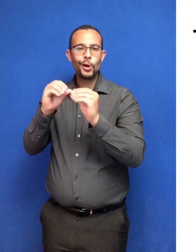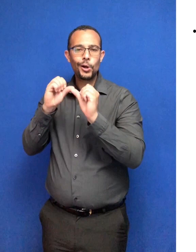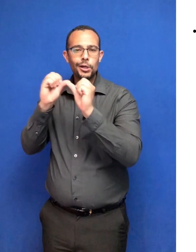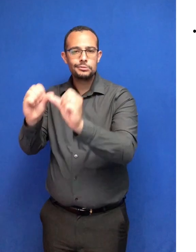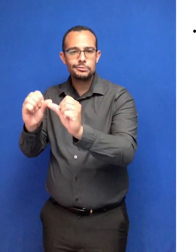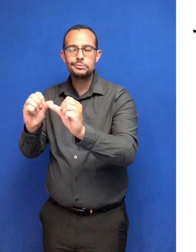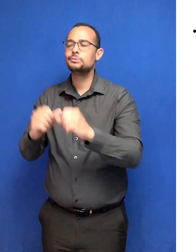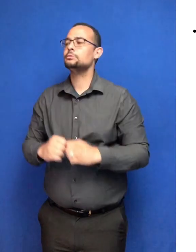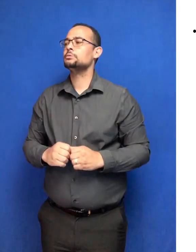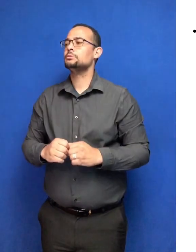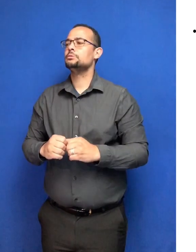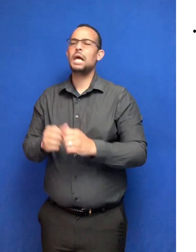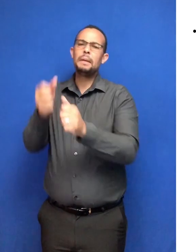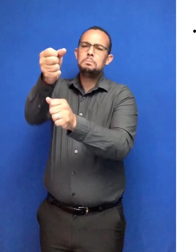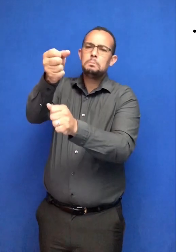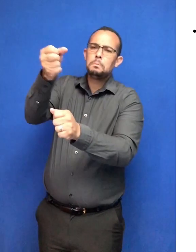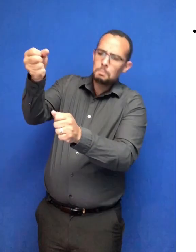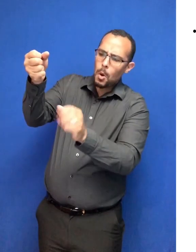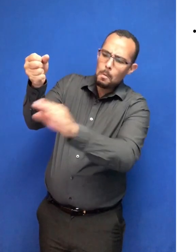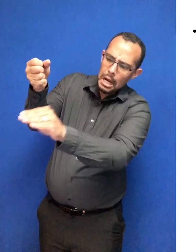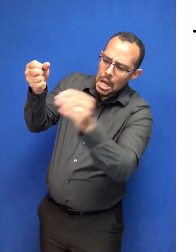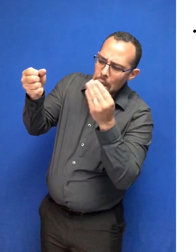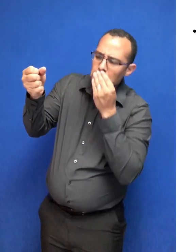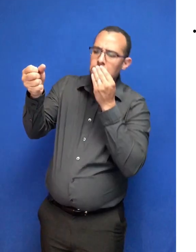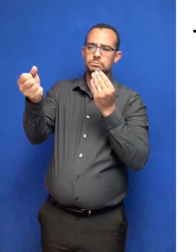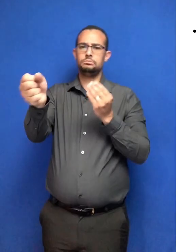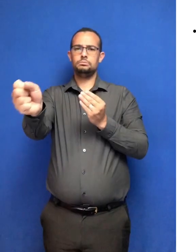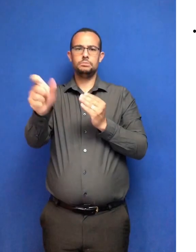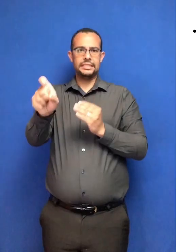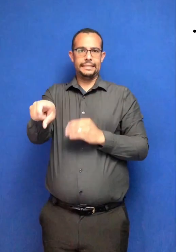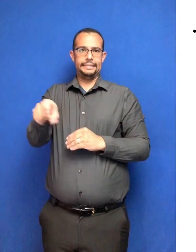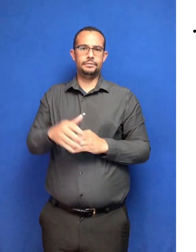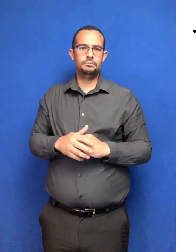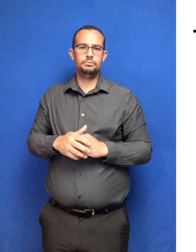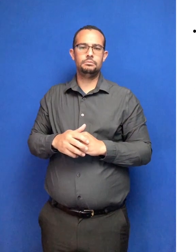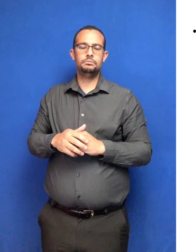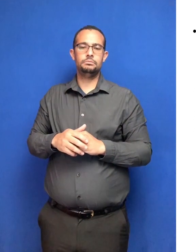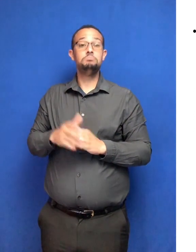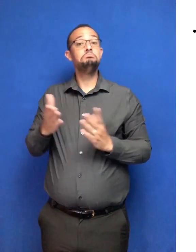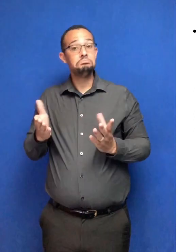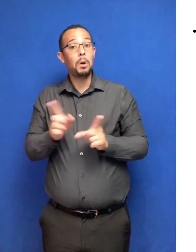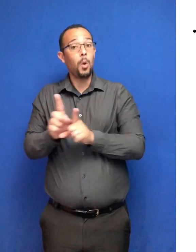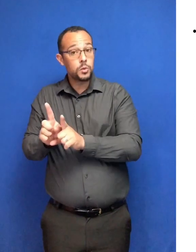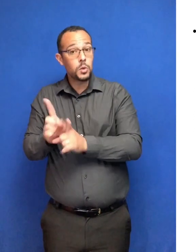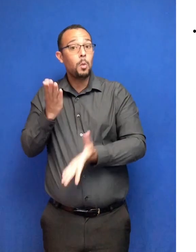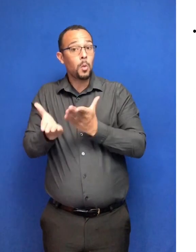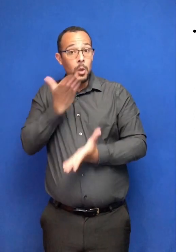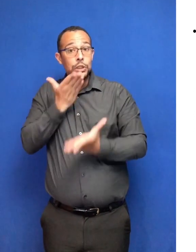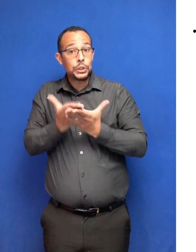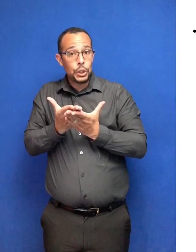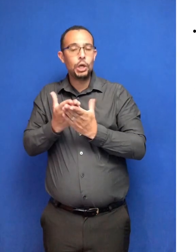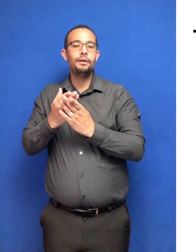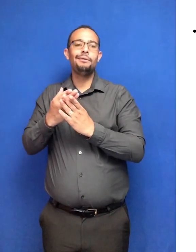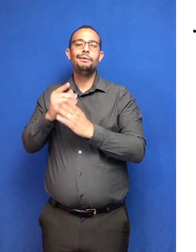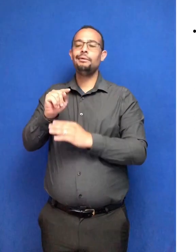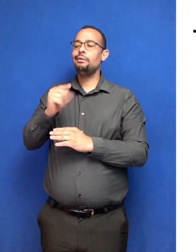necessary, and it is a good idea to keep a thermometer in the fridge and the freezer to check the temperature of the food. Again, if the power